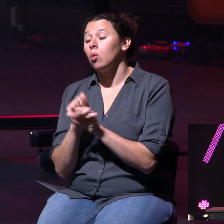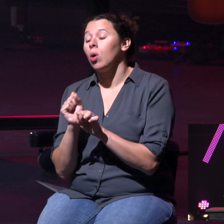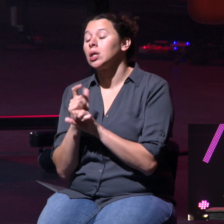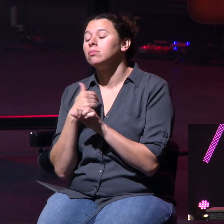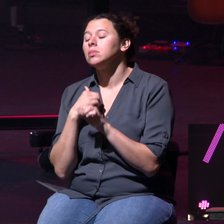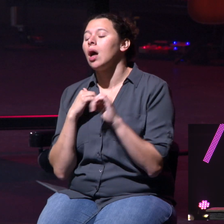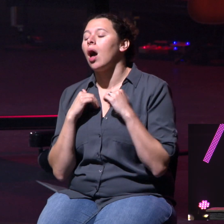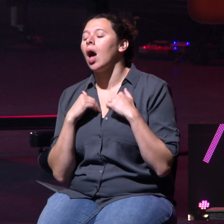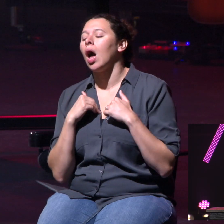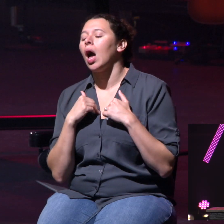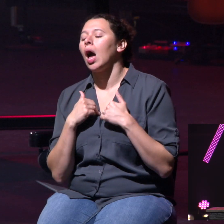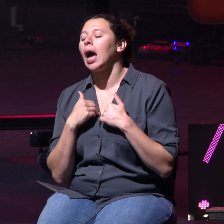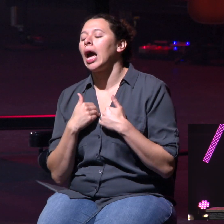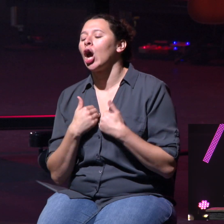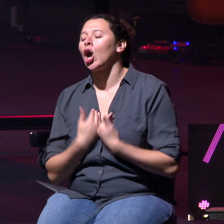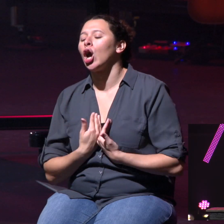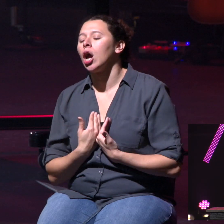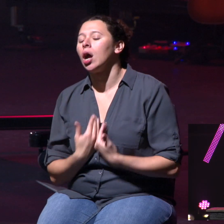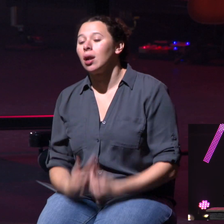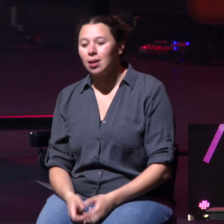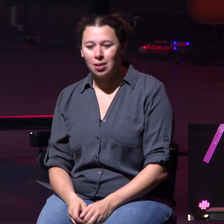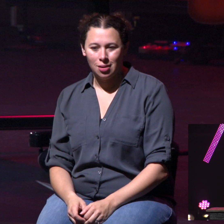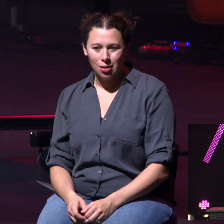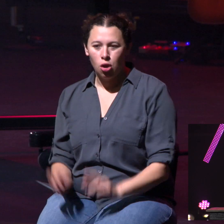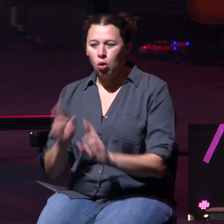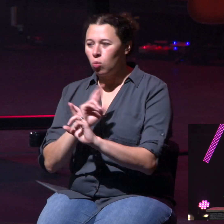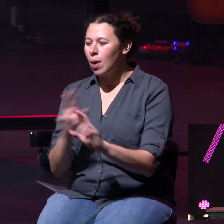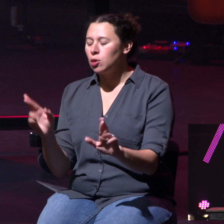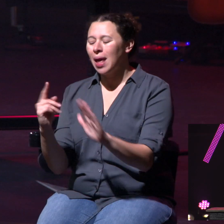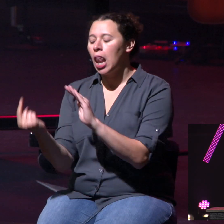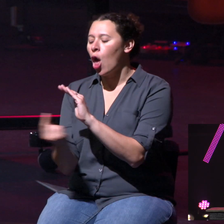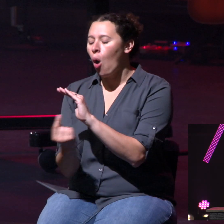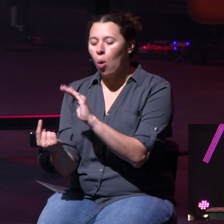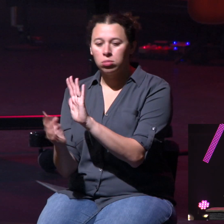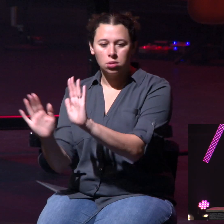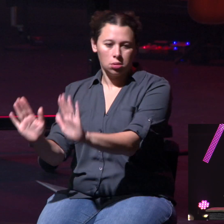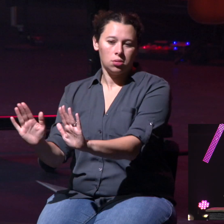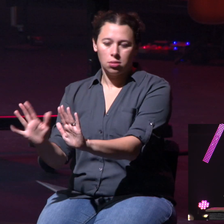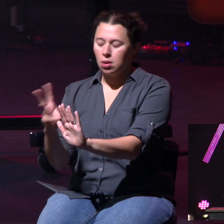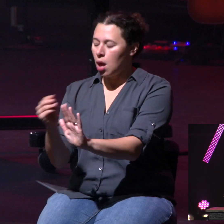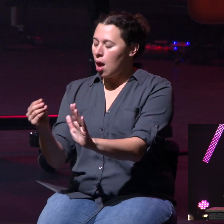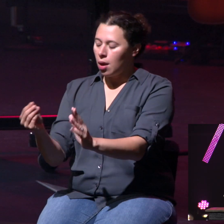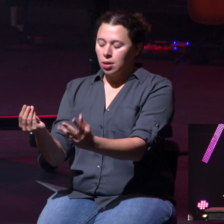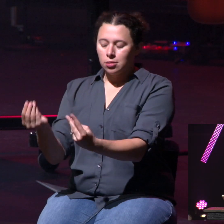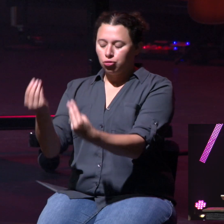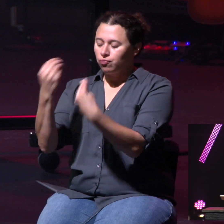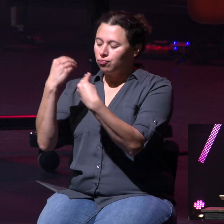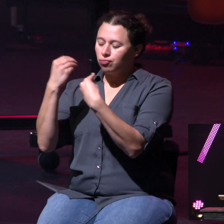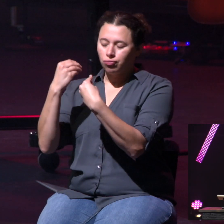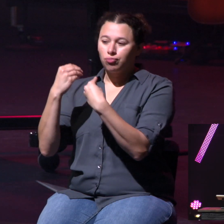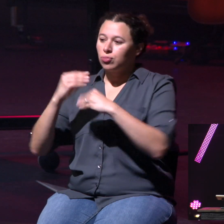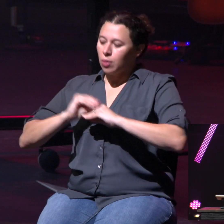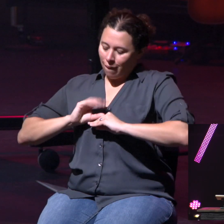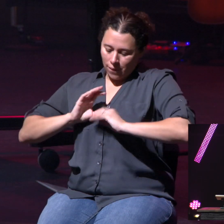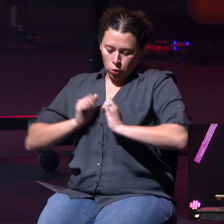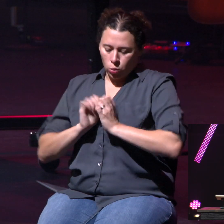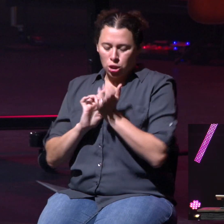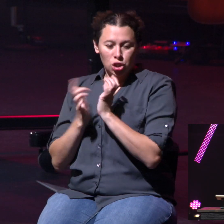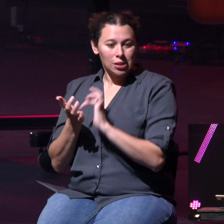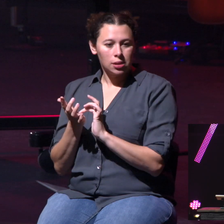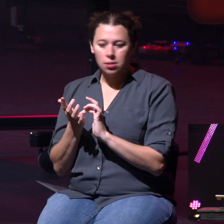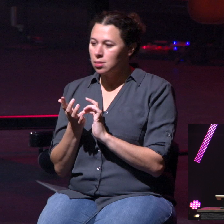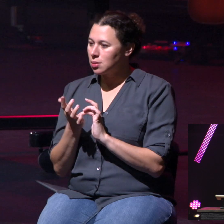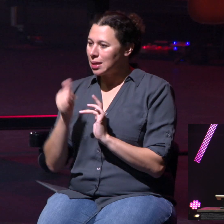just to retreat back to that place of silence and solitude and finally be filled by Jesus instead of just pouring out on other